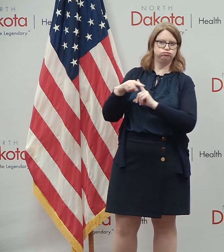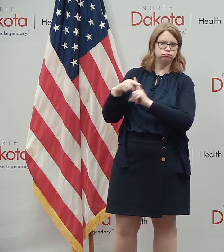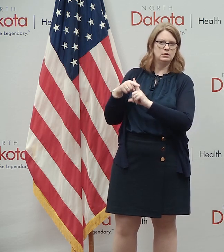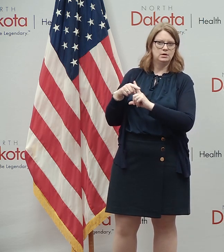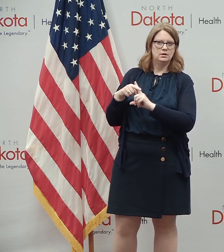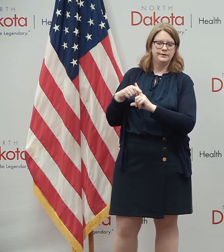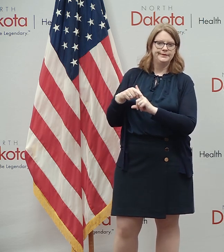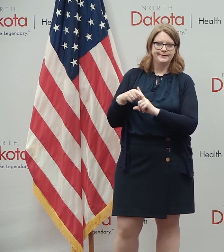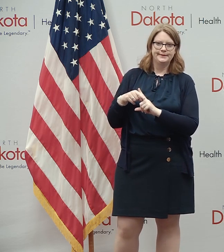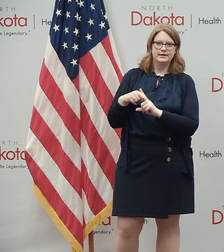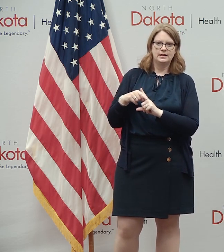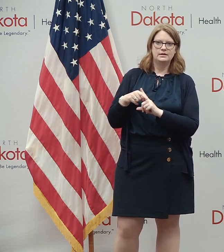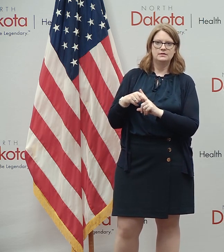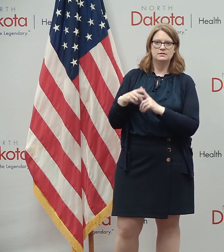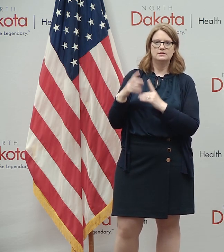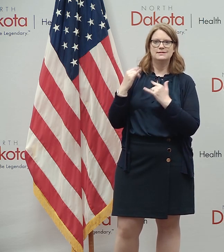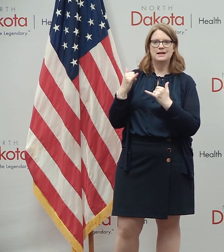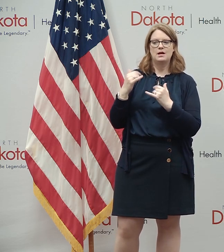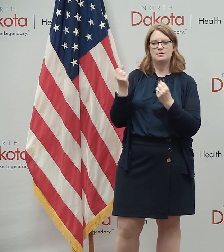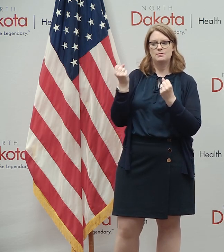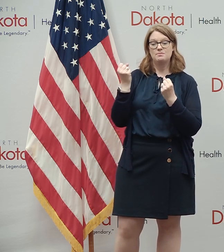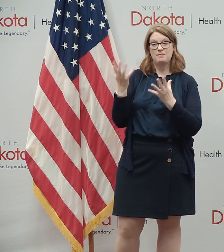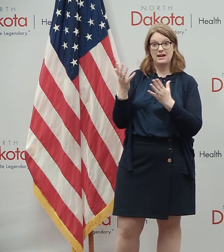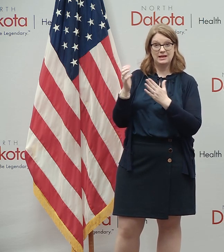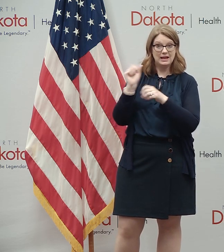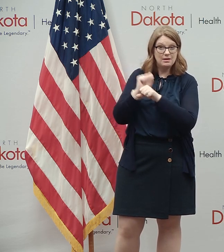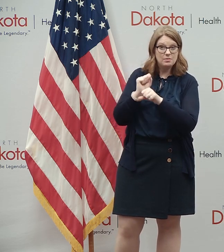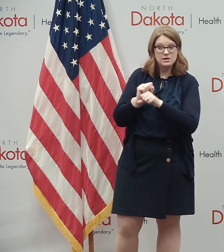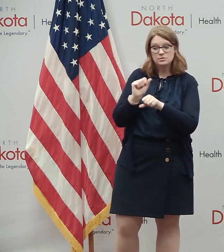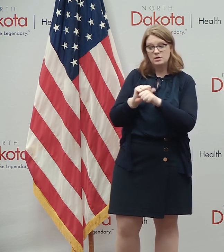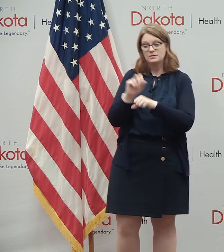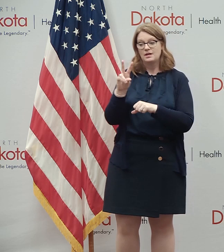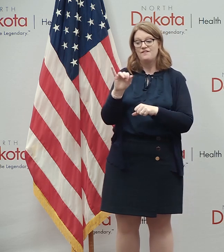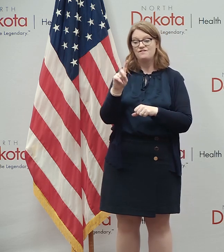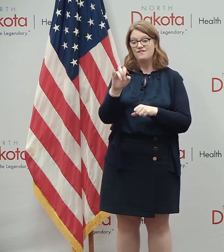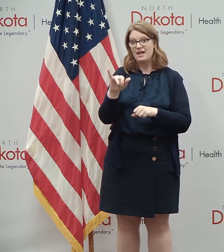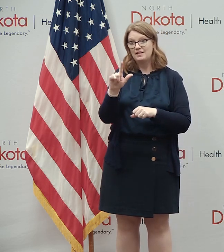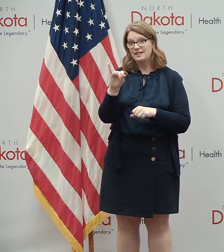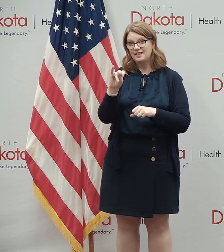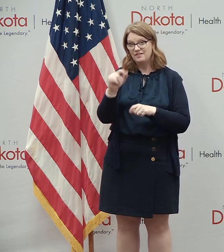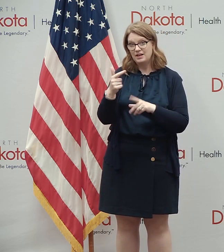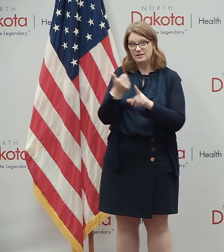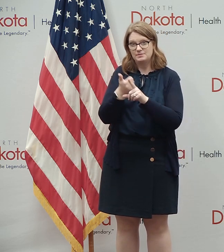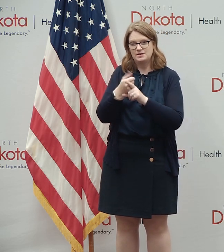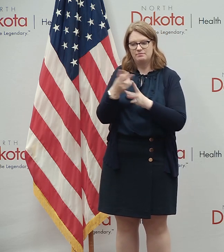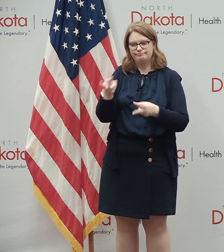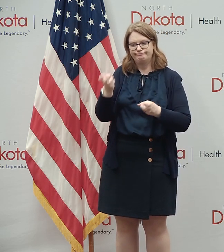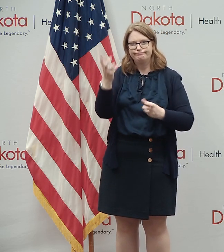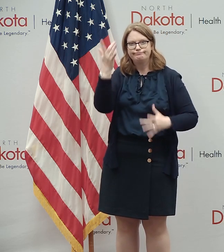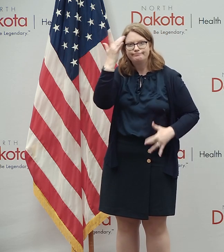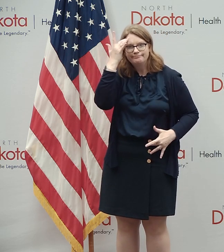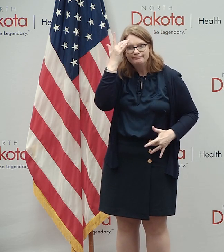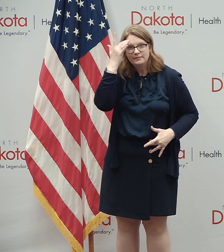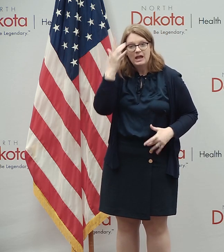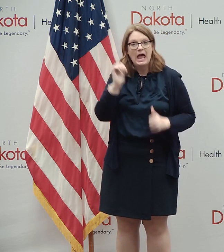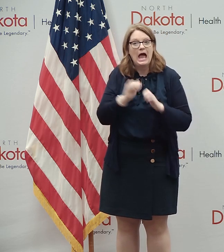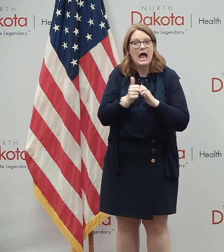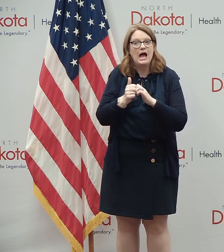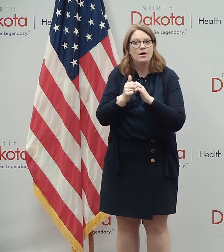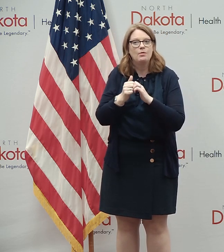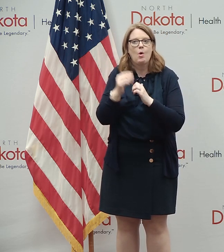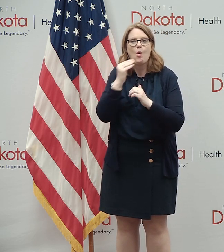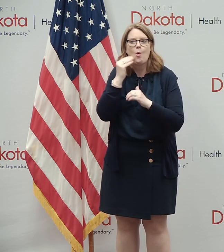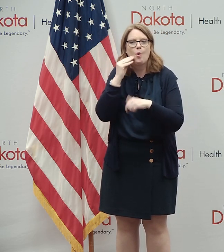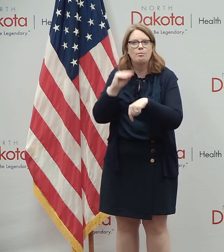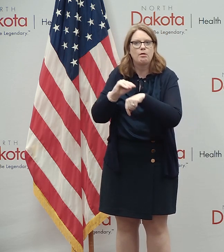in our state. That led to a number of employees that worked for Valley Living to be infected to the virus through household transmission, not